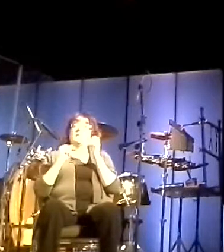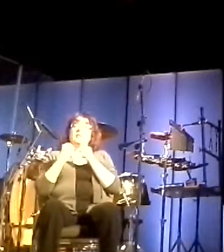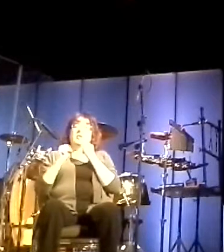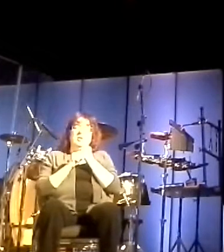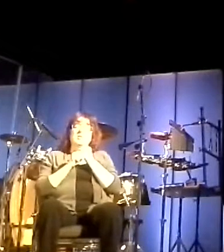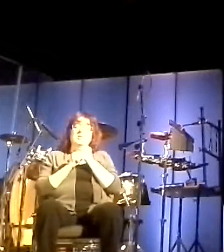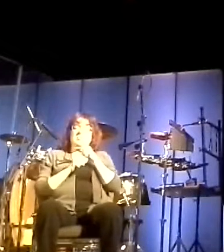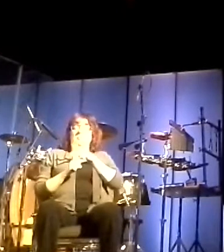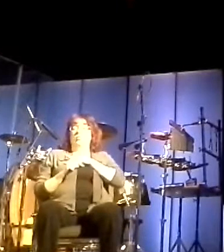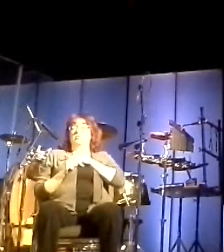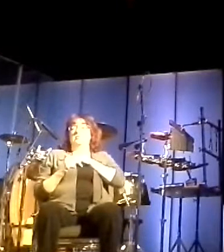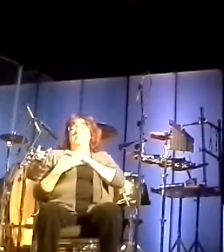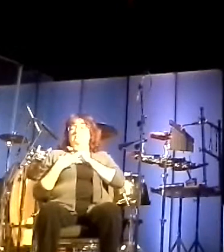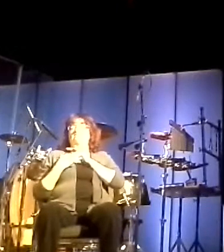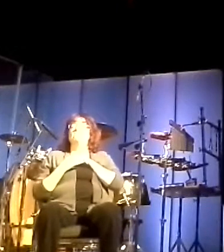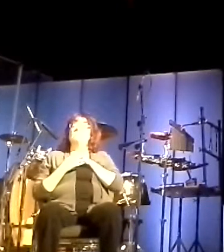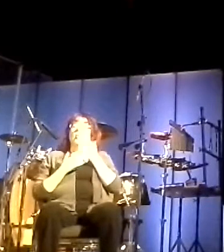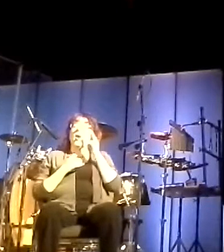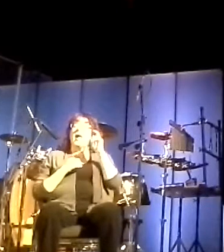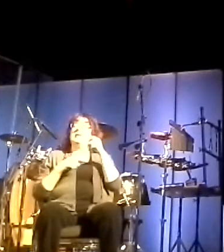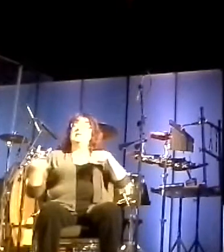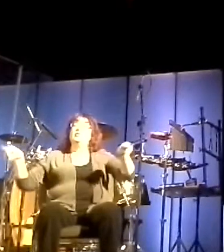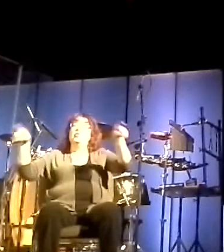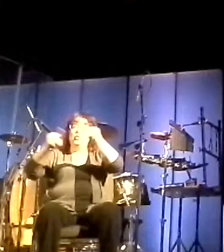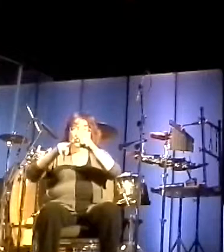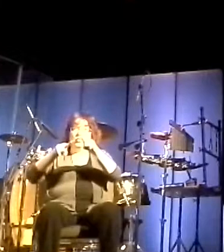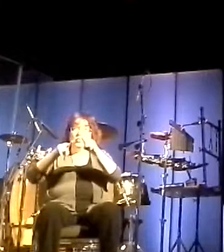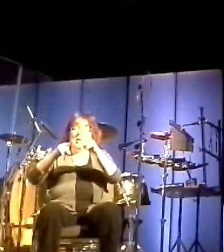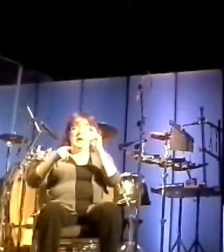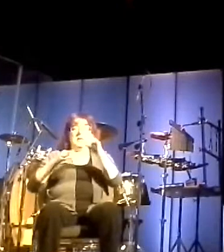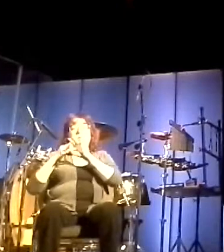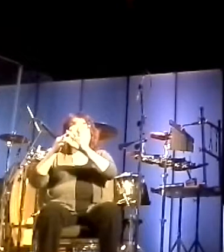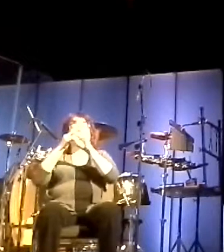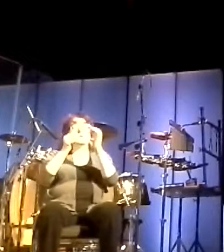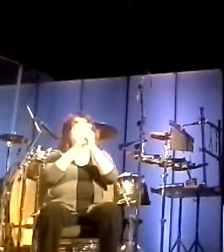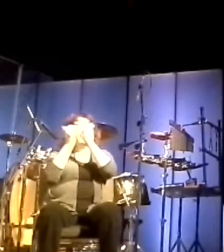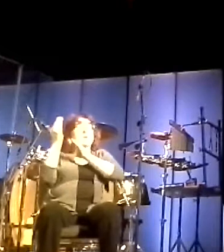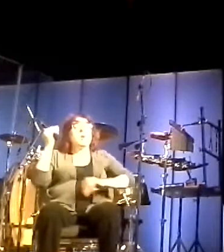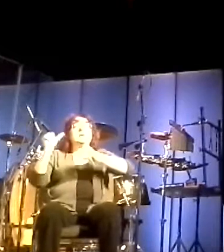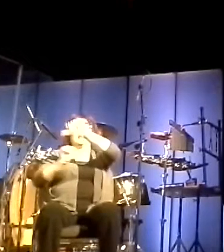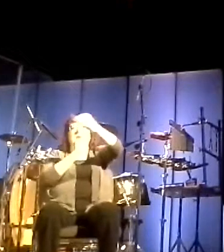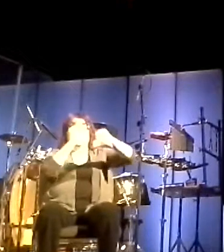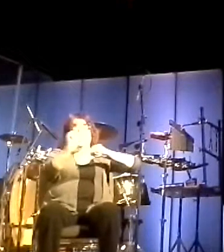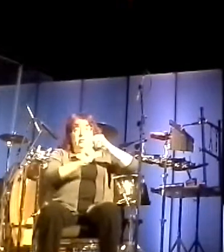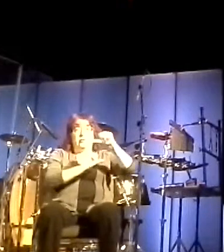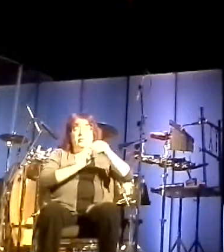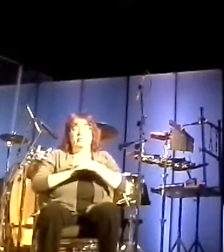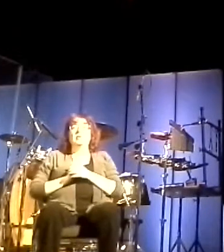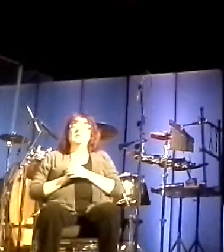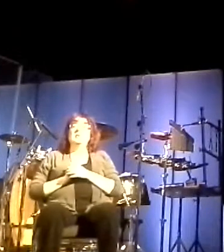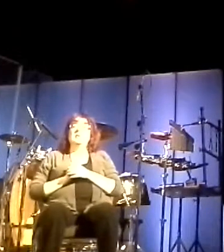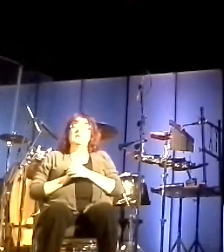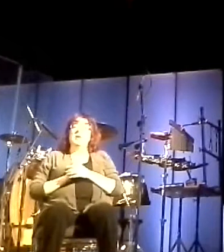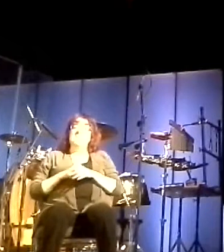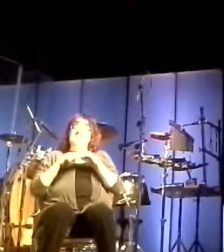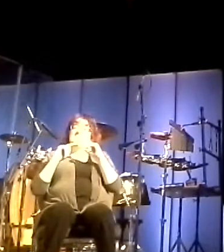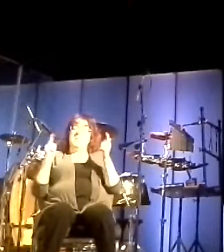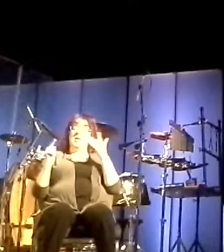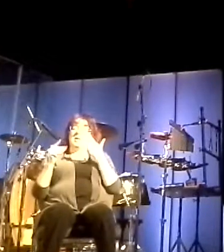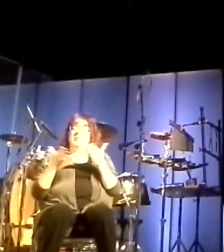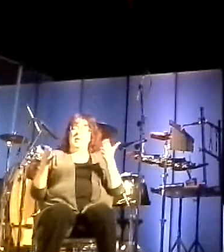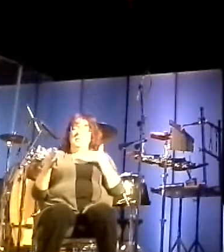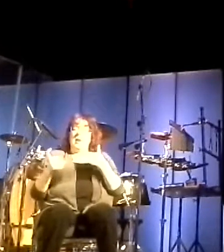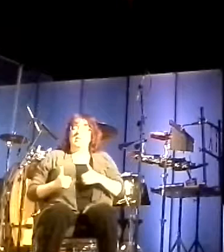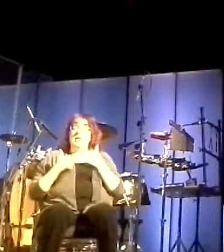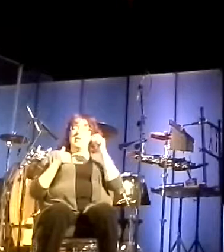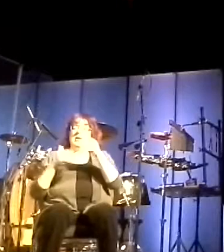just being very personal about why I need you in my life, why I need a relationship with Christ and one another. And the first big thing I have in my life that I